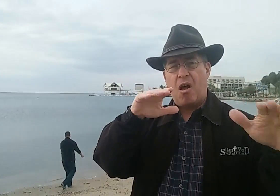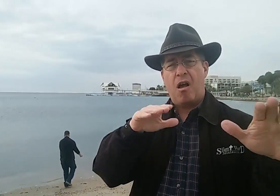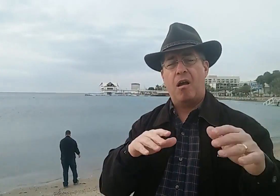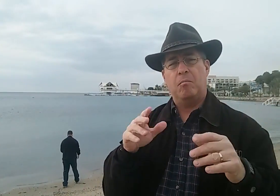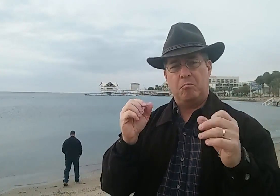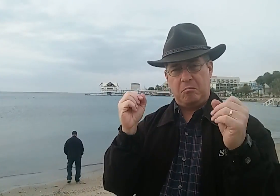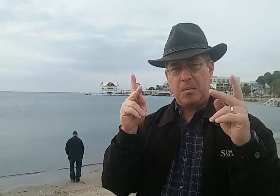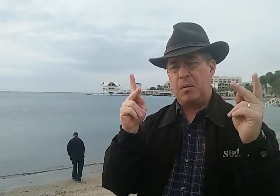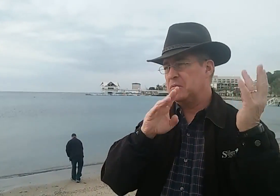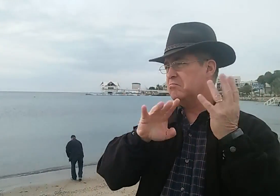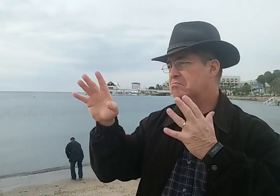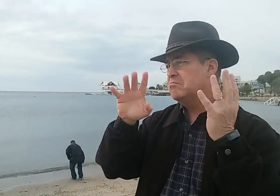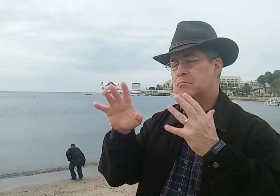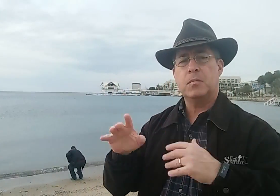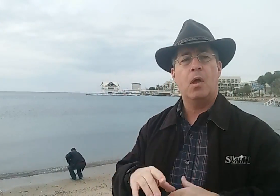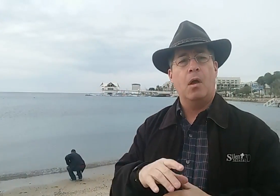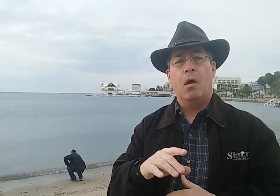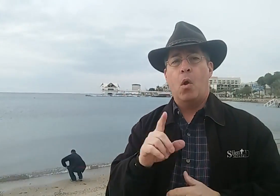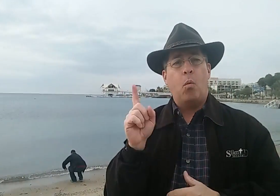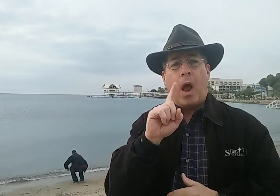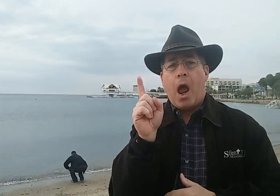a large body of water here.